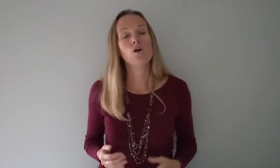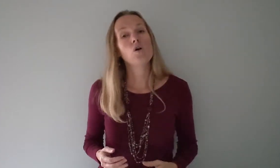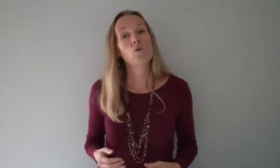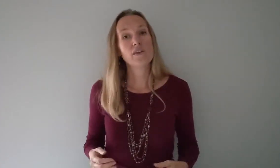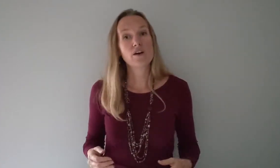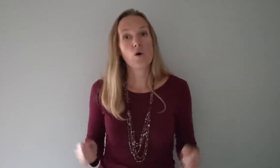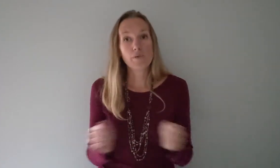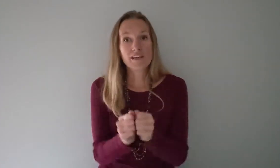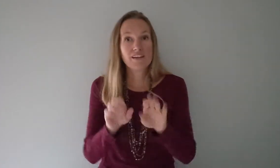with open